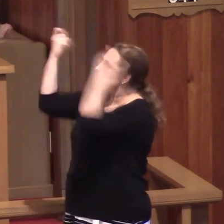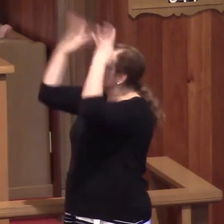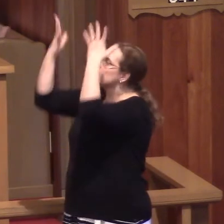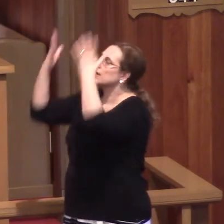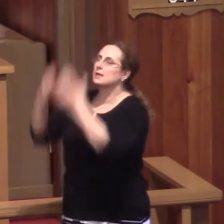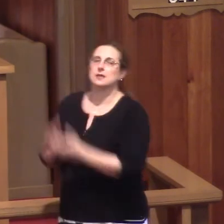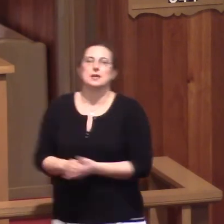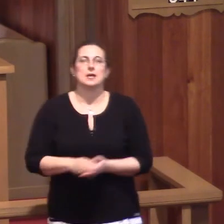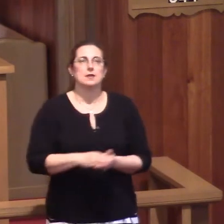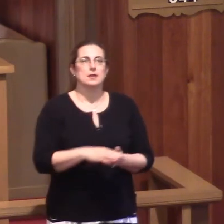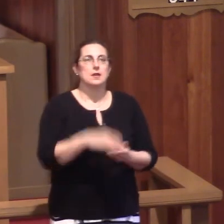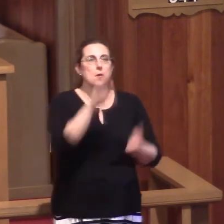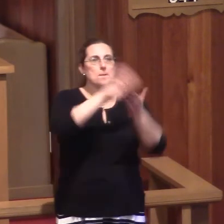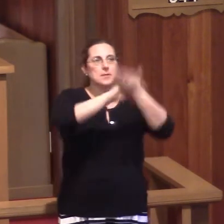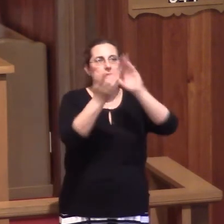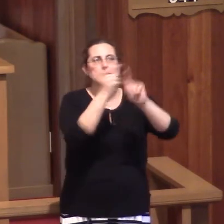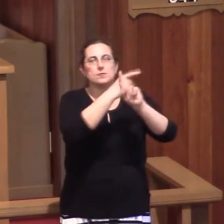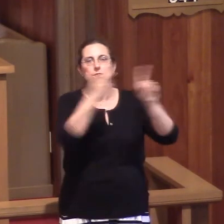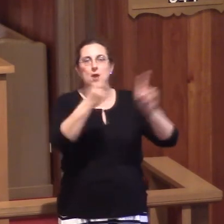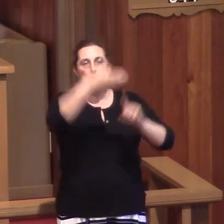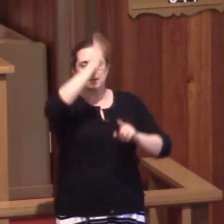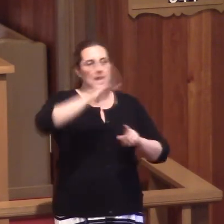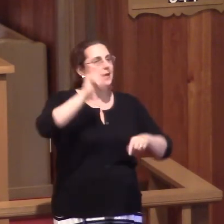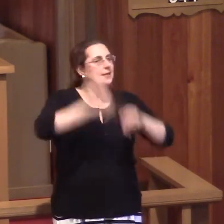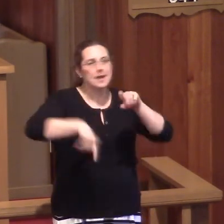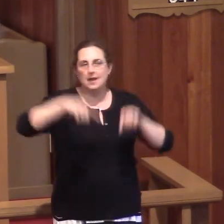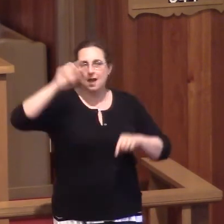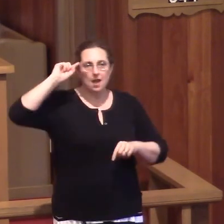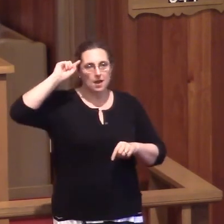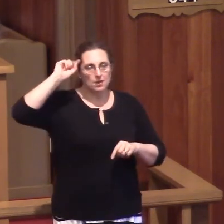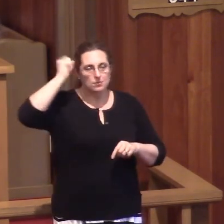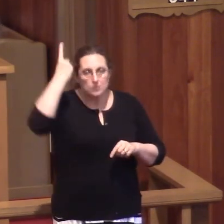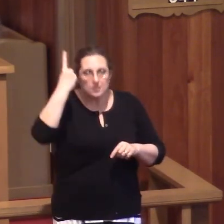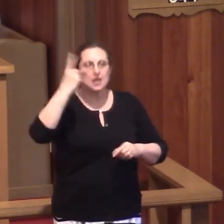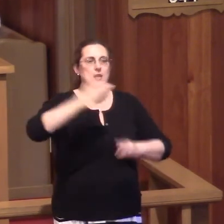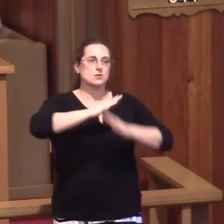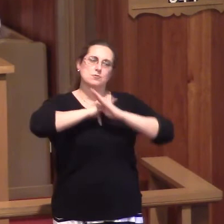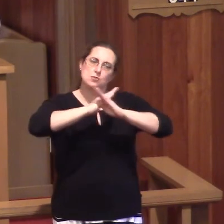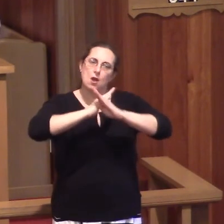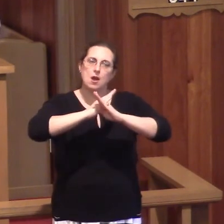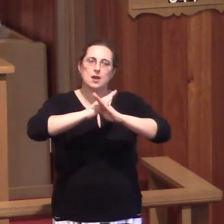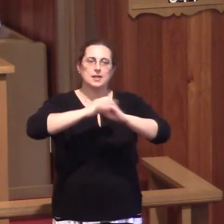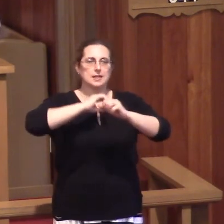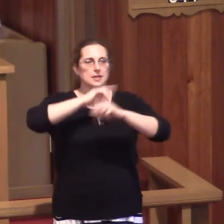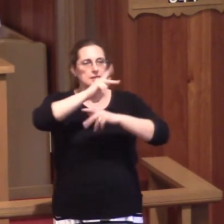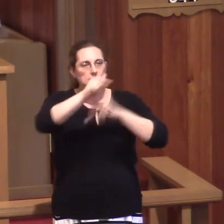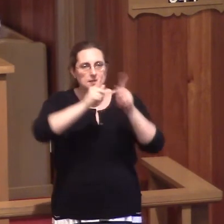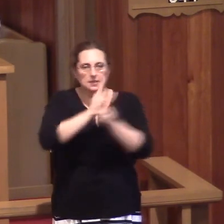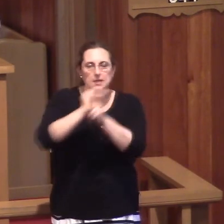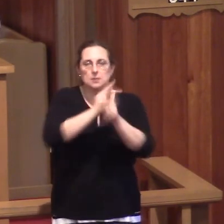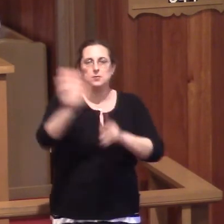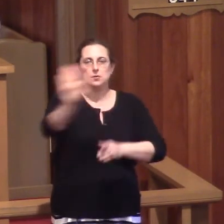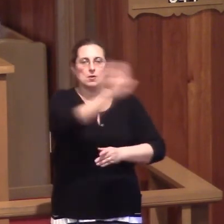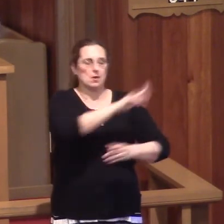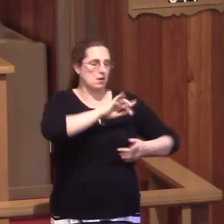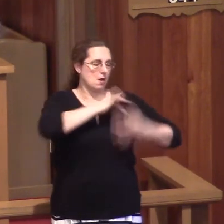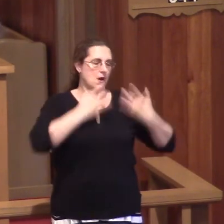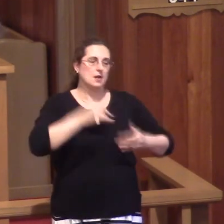Hallelujah. The peace of God Will surpasses All understanding Guard and keep Your hearts and minds In Christ Jesus.